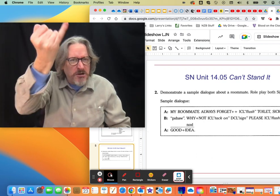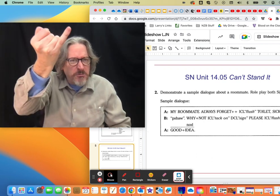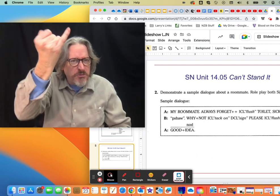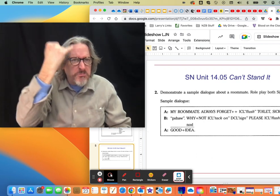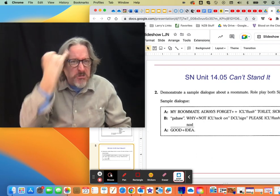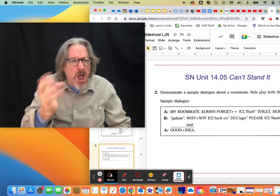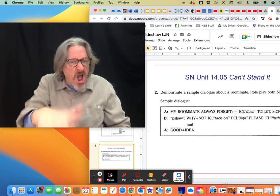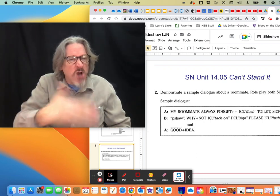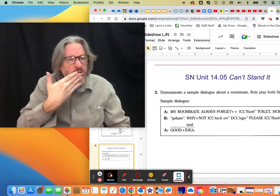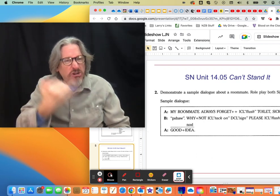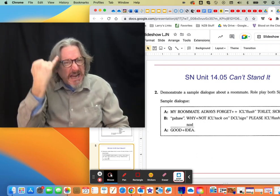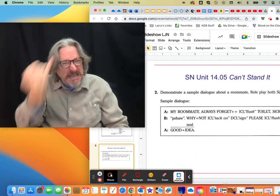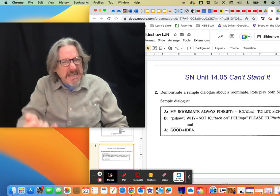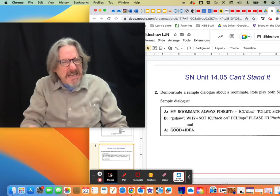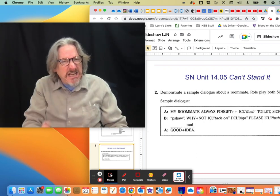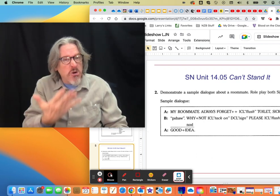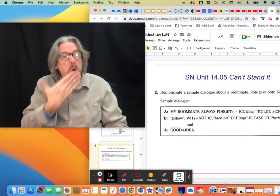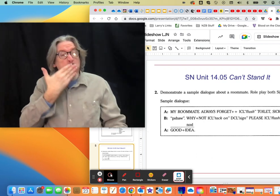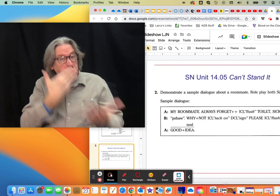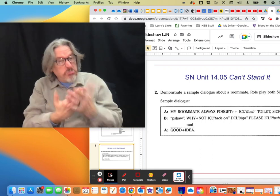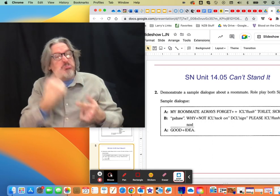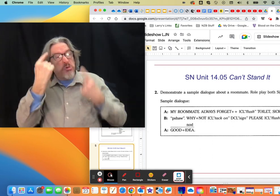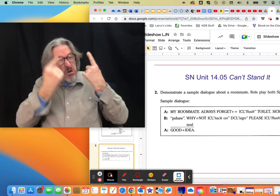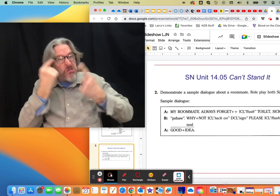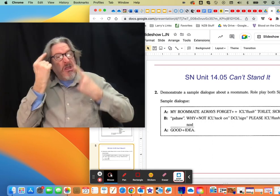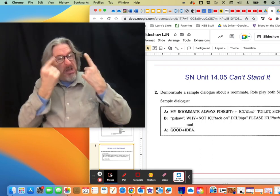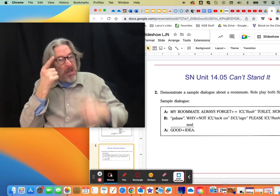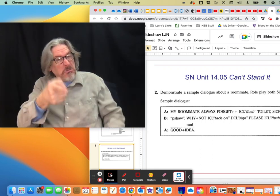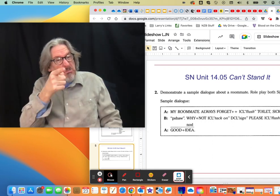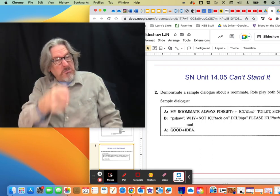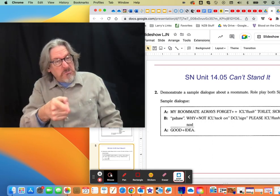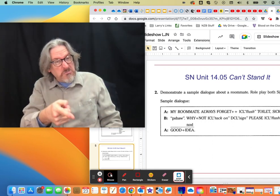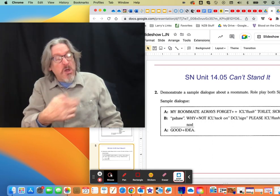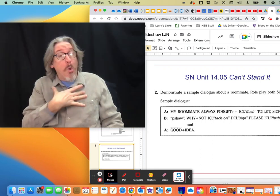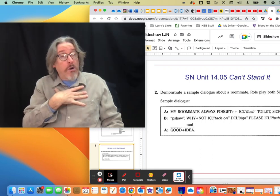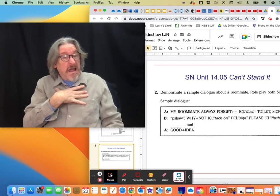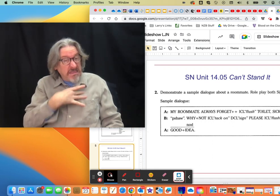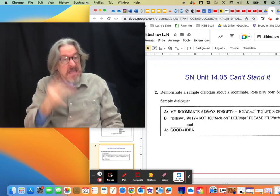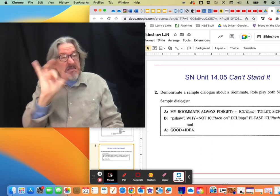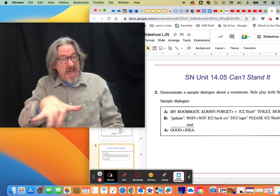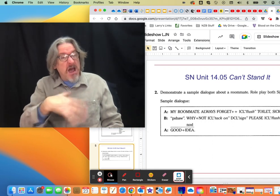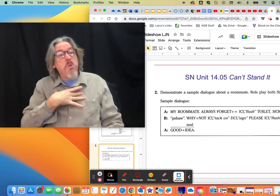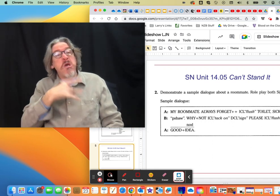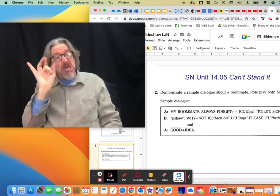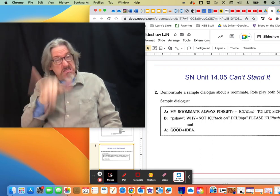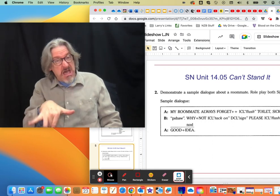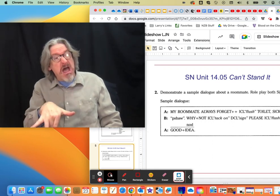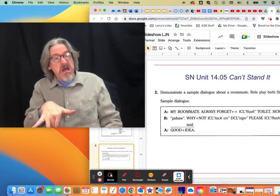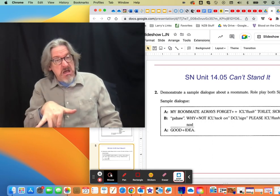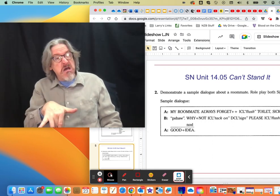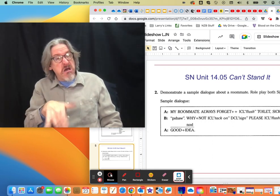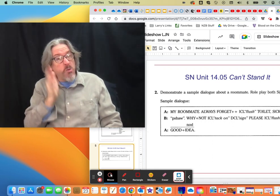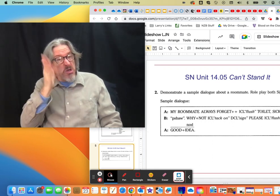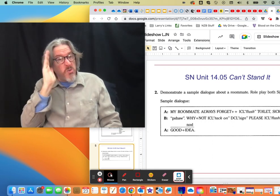from up here. Good idea. Or good thinking. Or I like that. Oh, I like